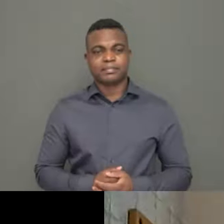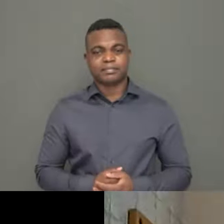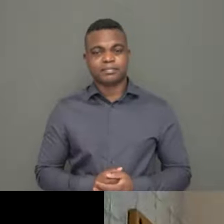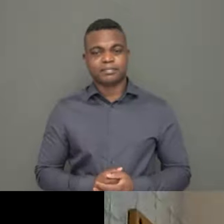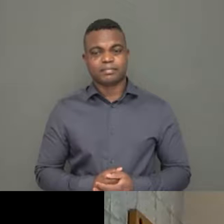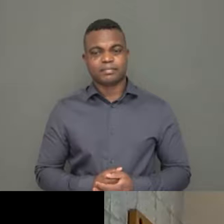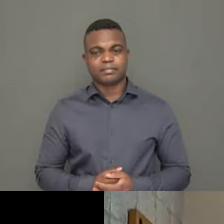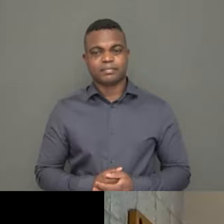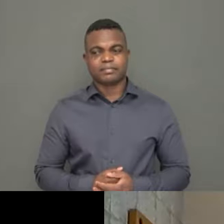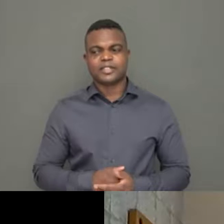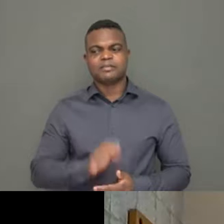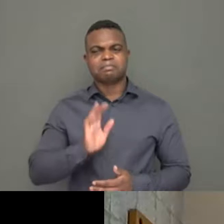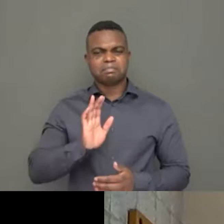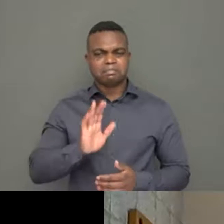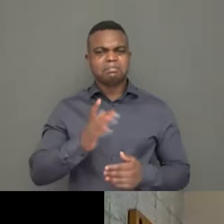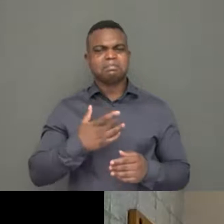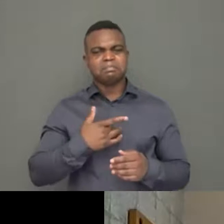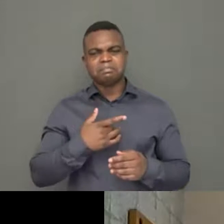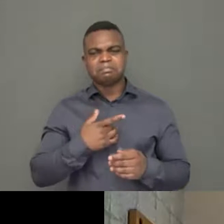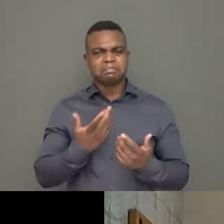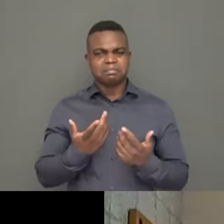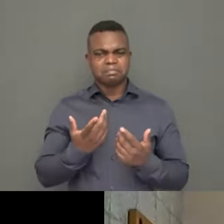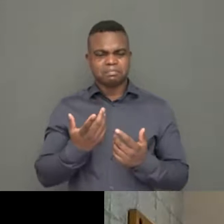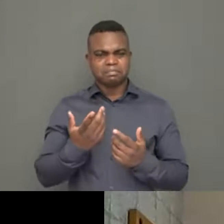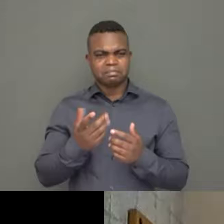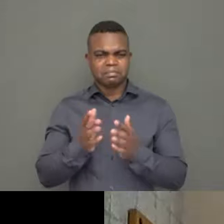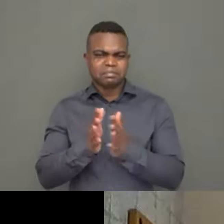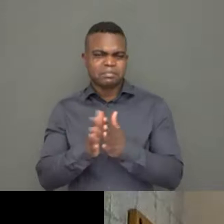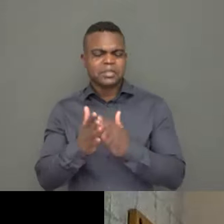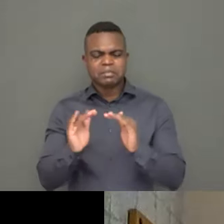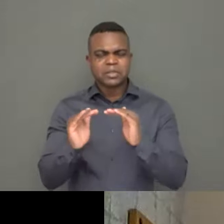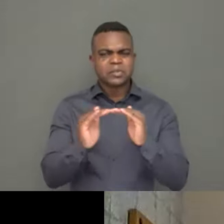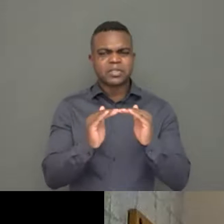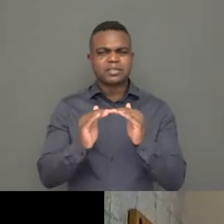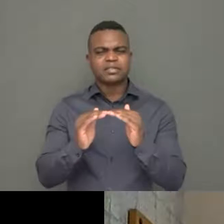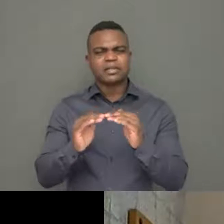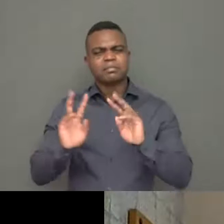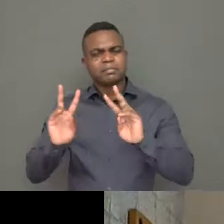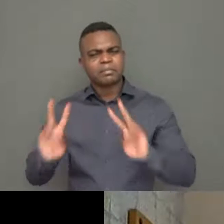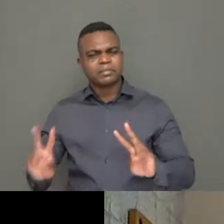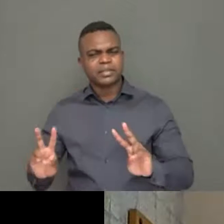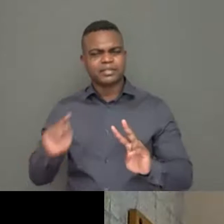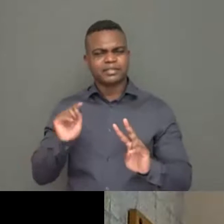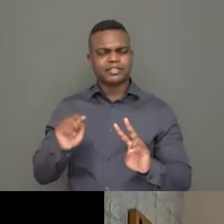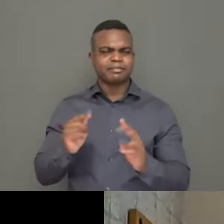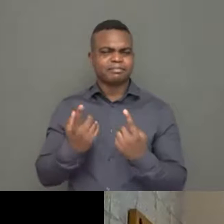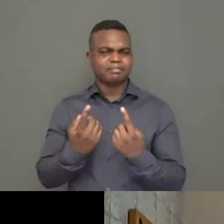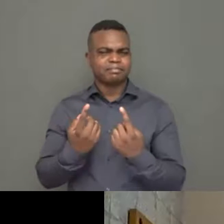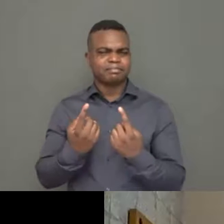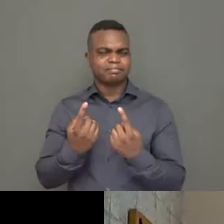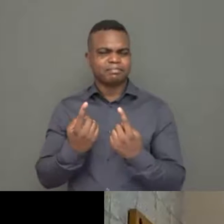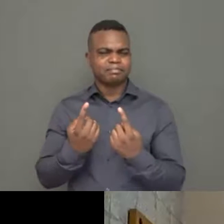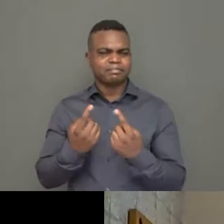as a mediation officer. And yes, the volunteers who were there took us through a lot